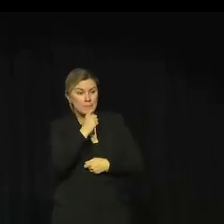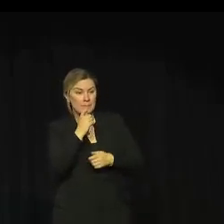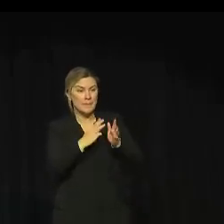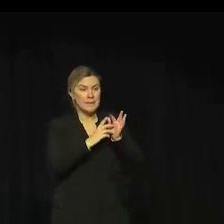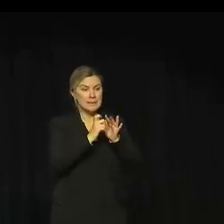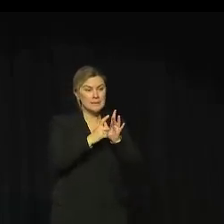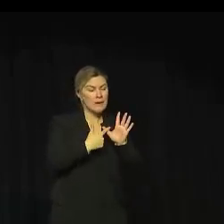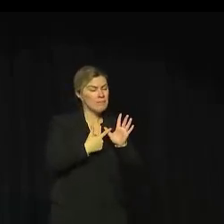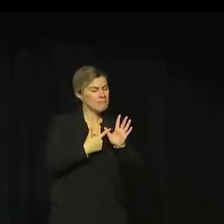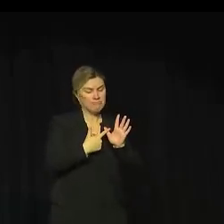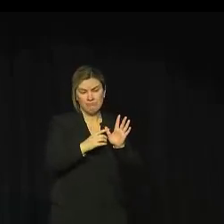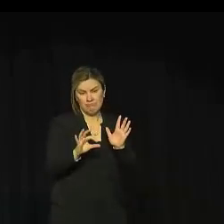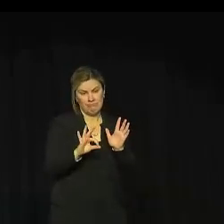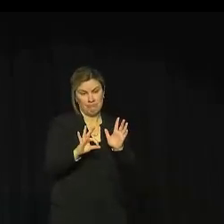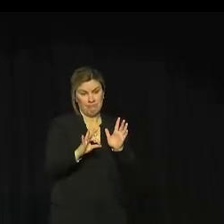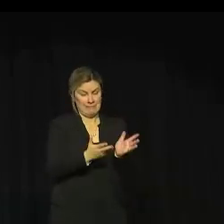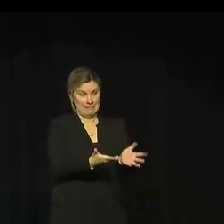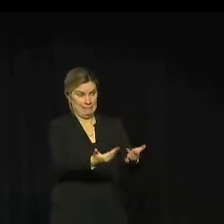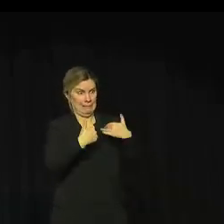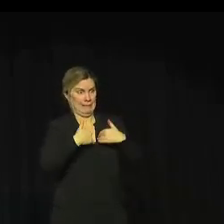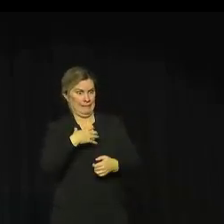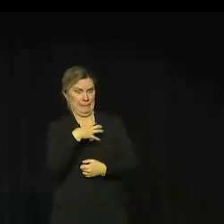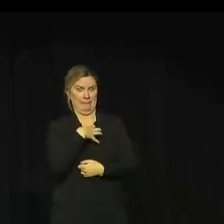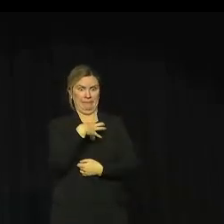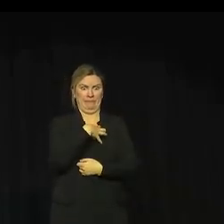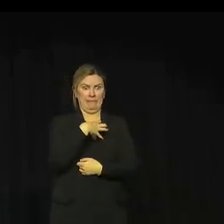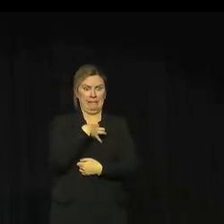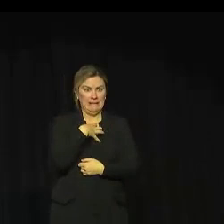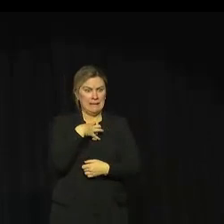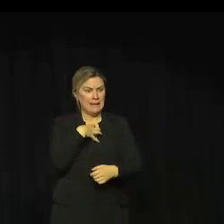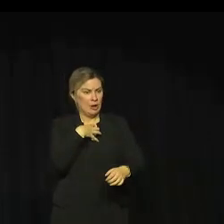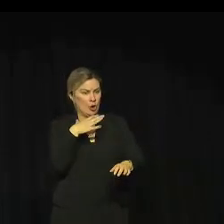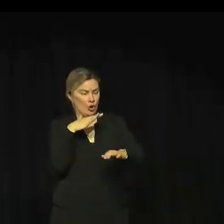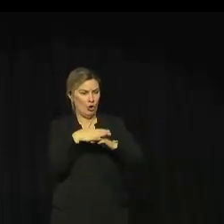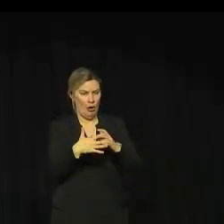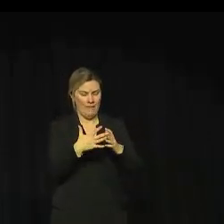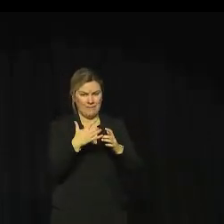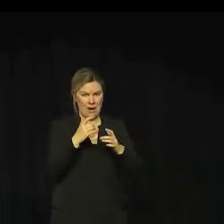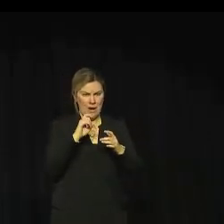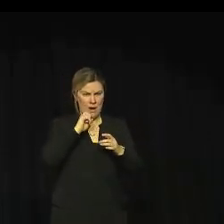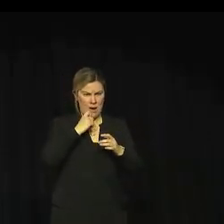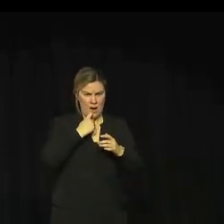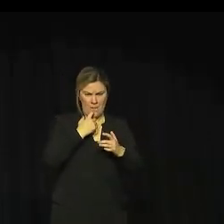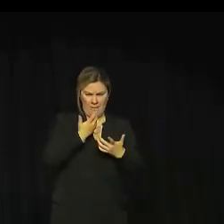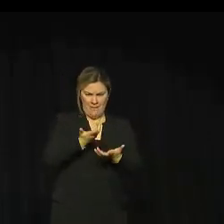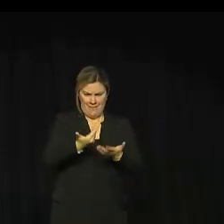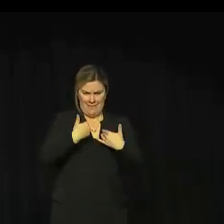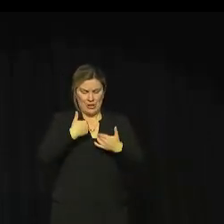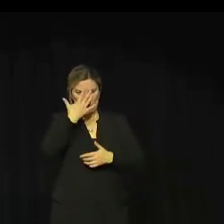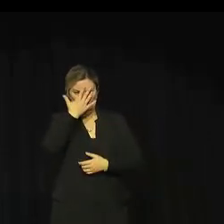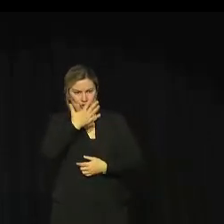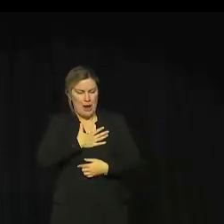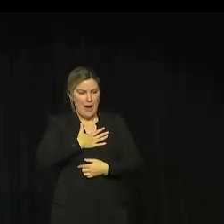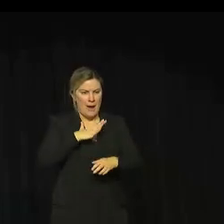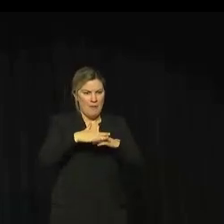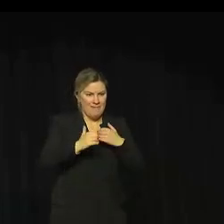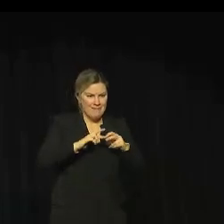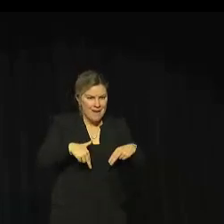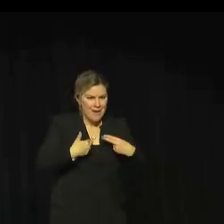me very terrified that it would spill out to the shame of my